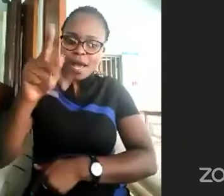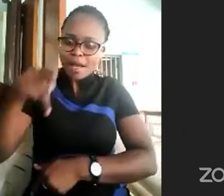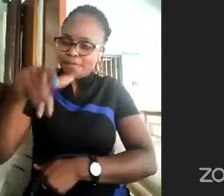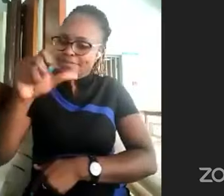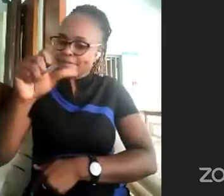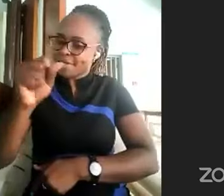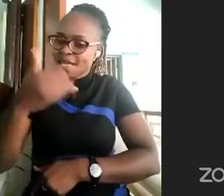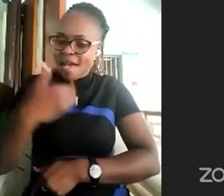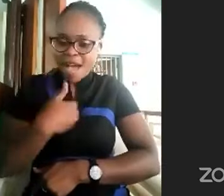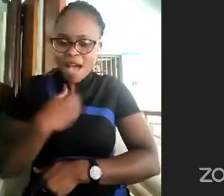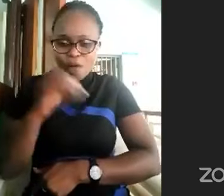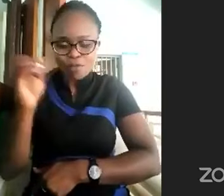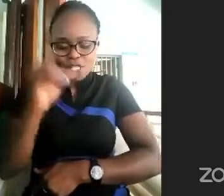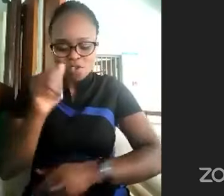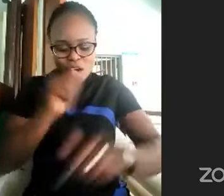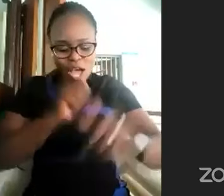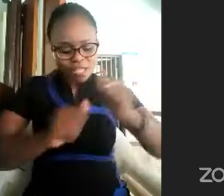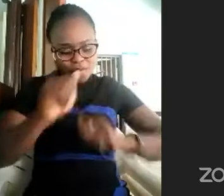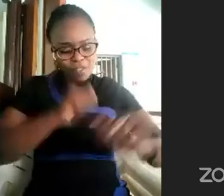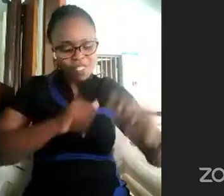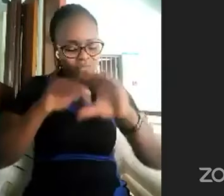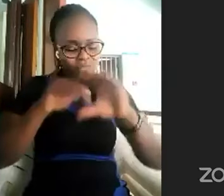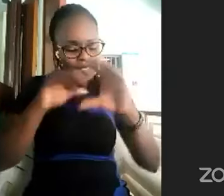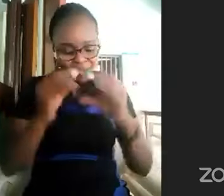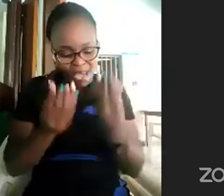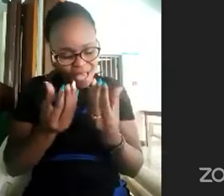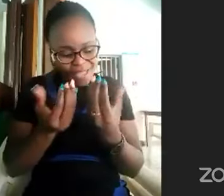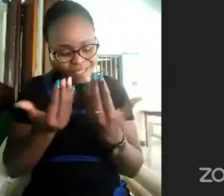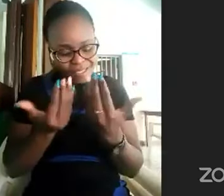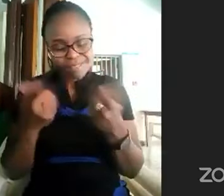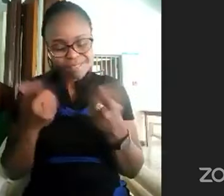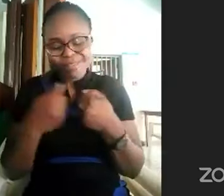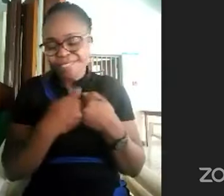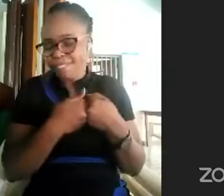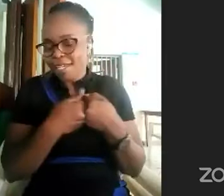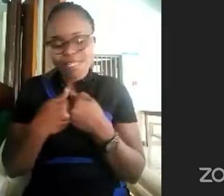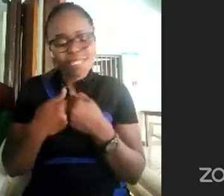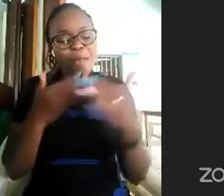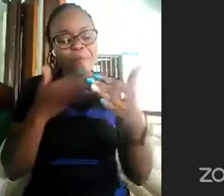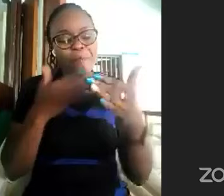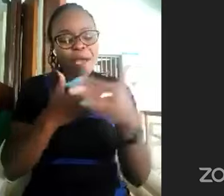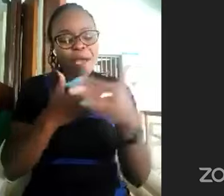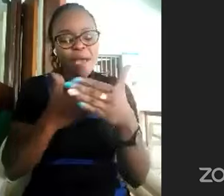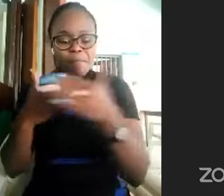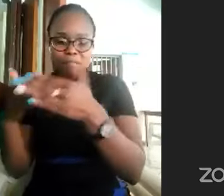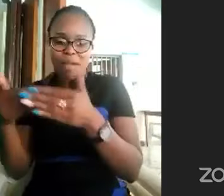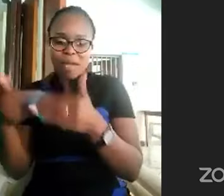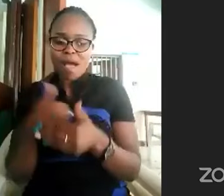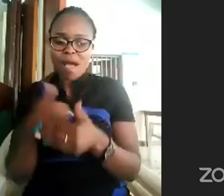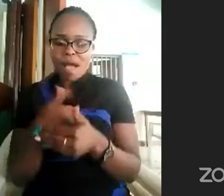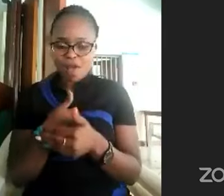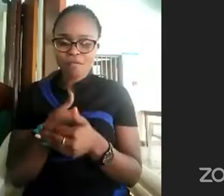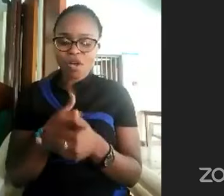into place that's not, in quotes, are not inclusive as they call them or